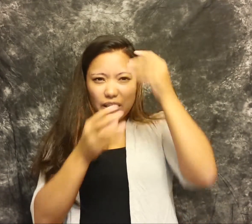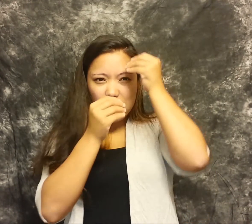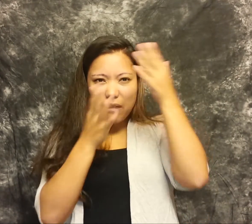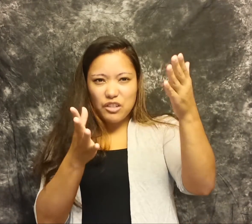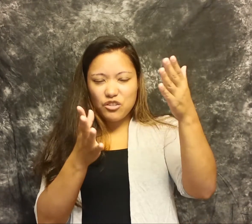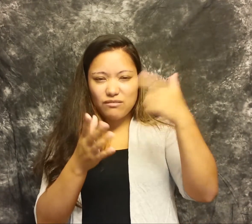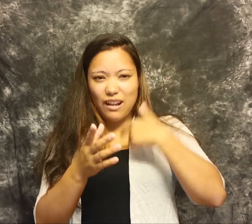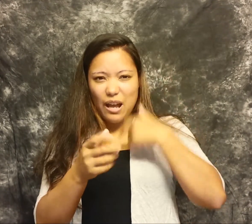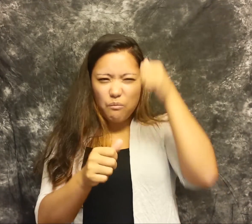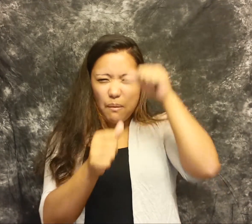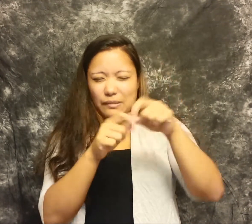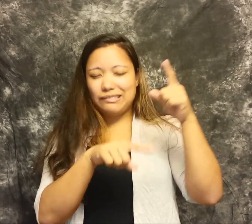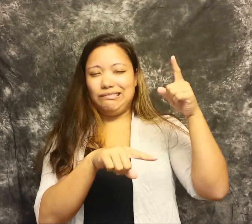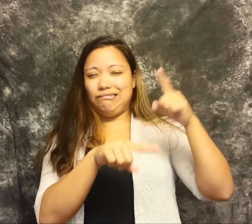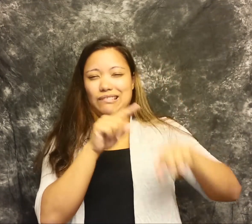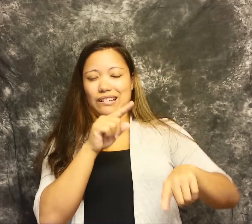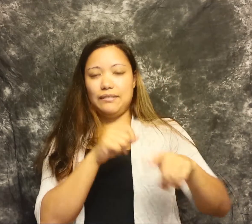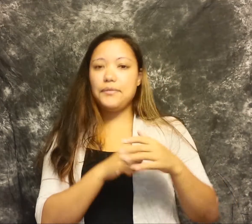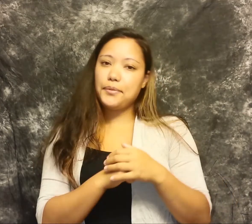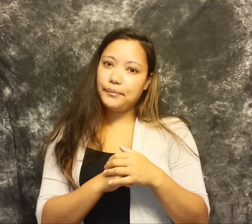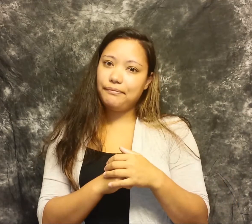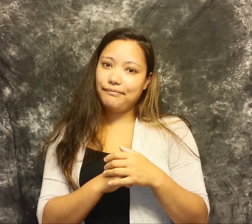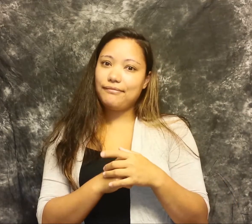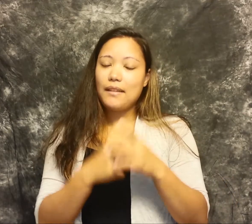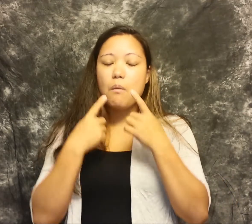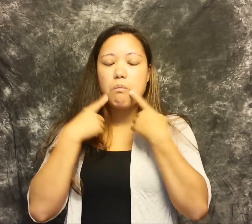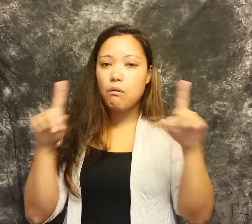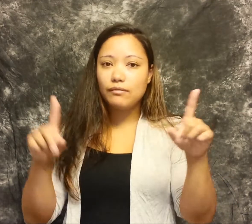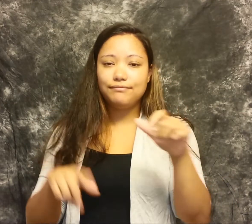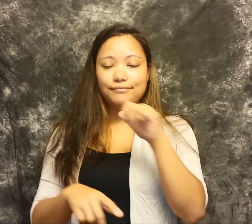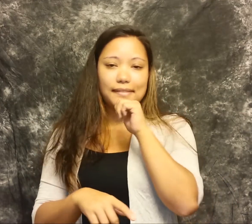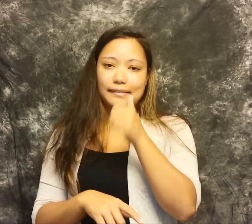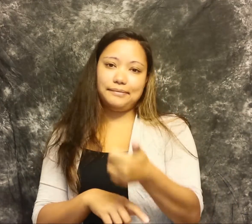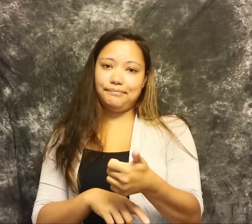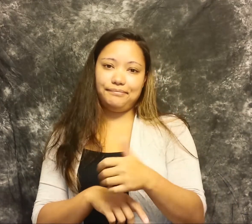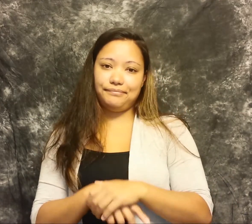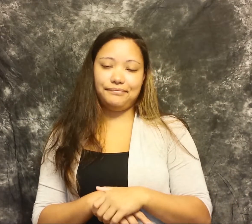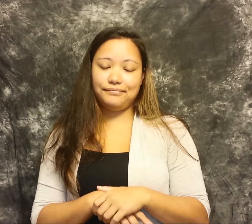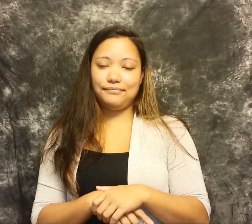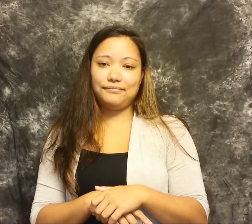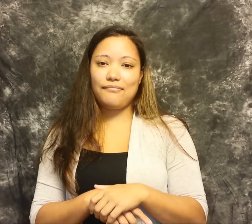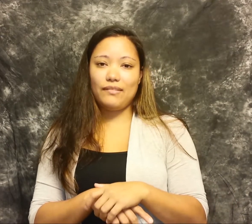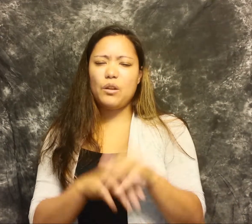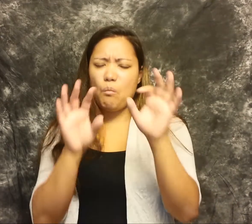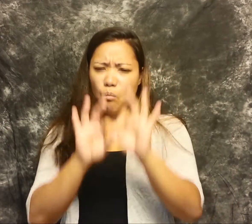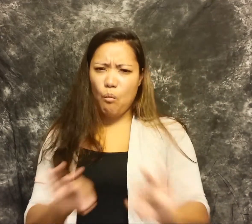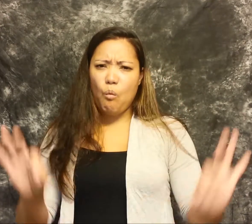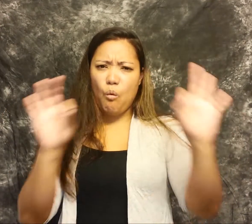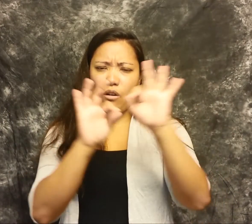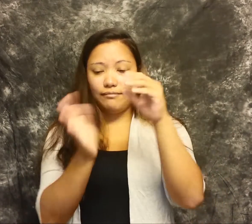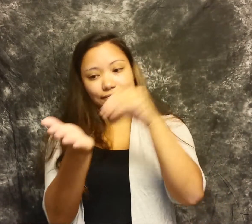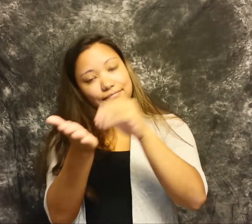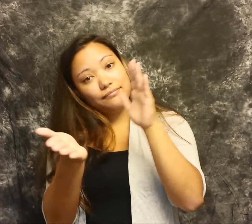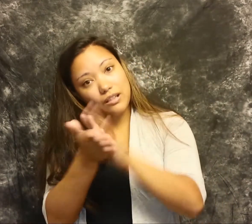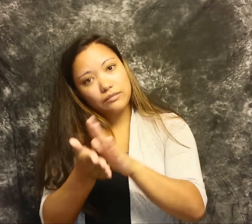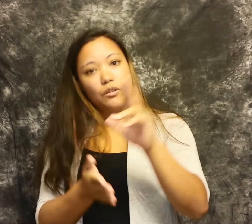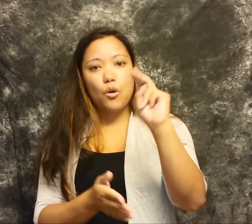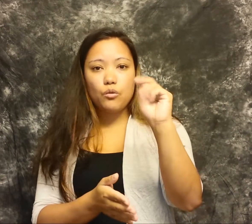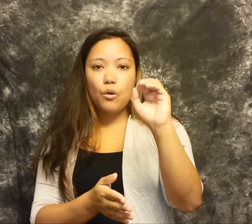go back and remember. That's dangerous. So that's why you write it in your notes, so that you can go over it, and when the test